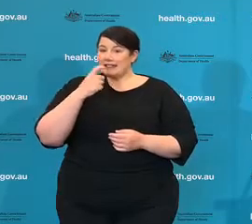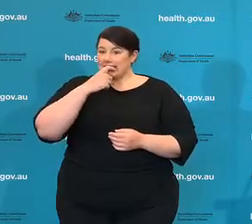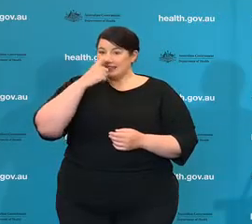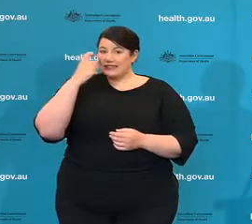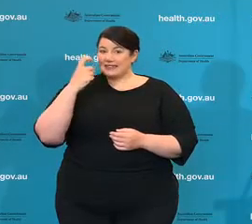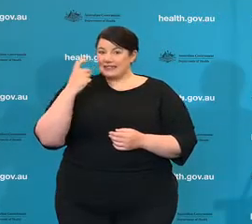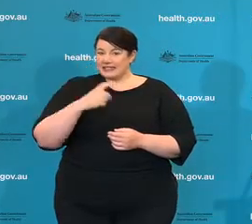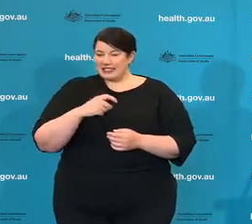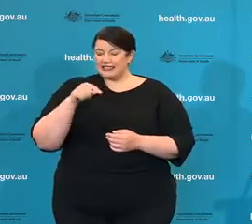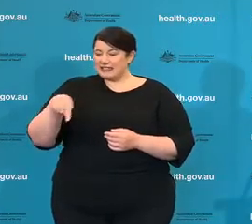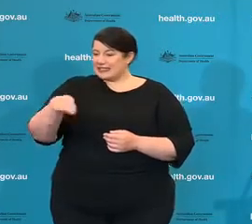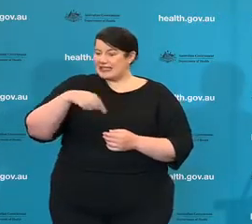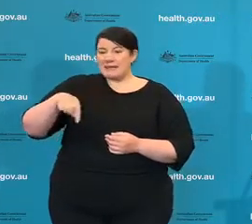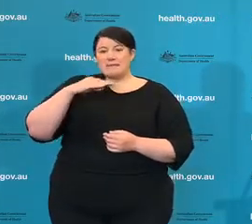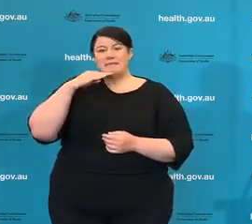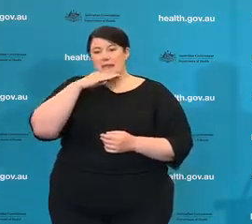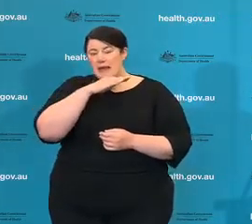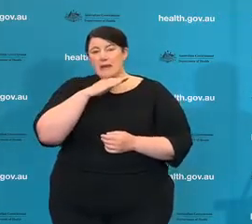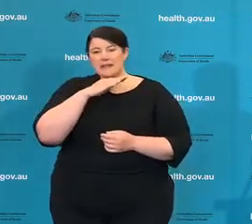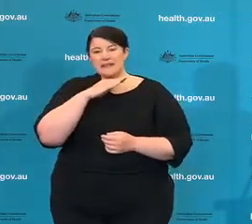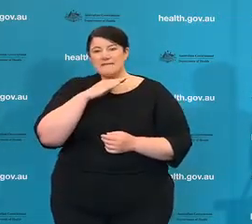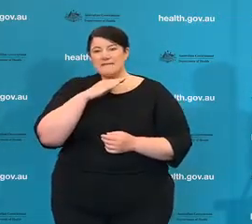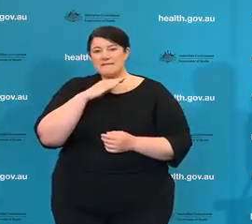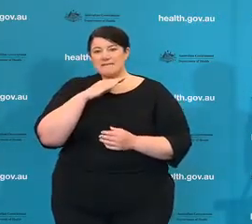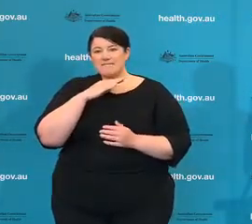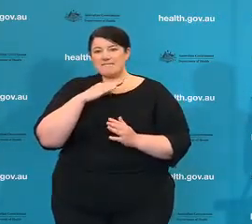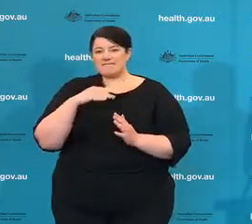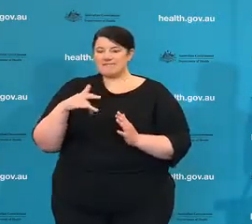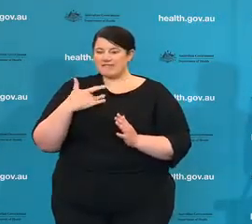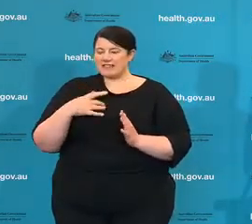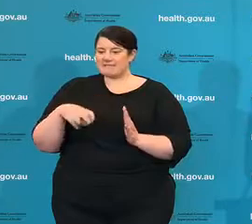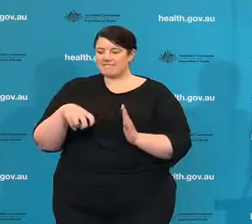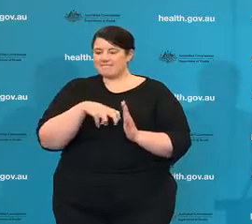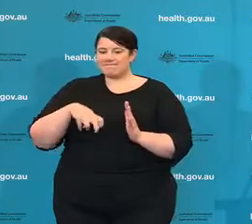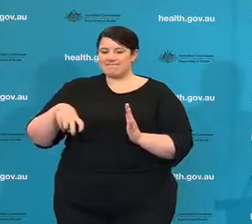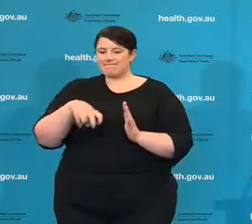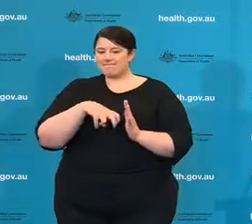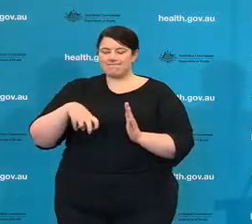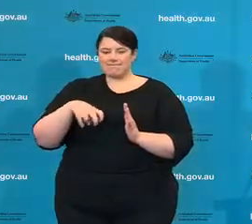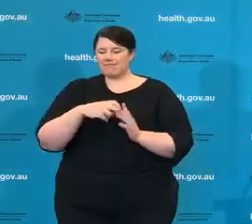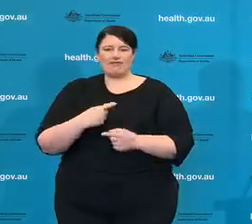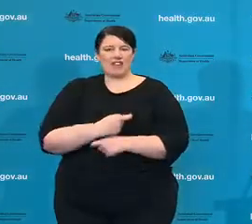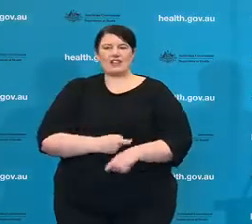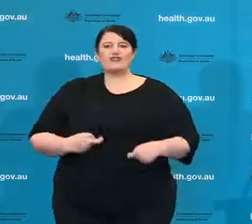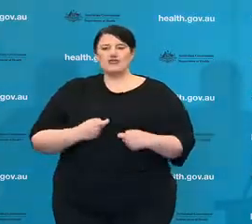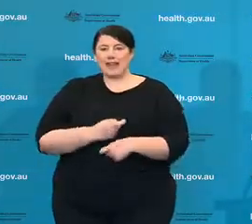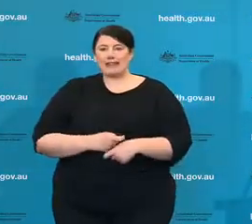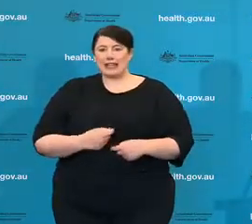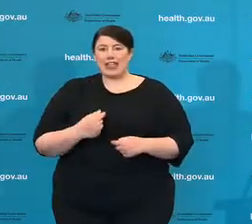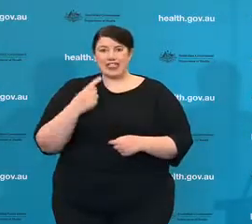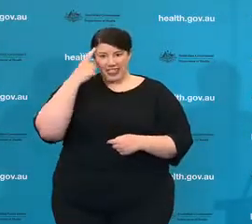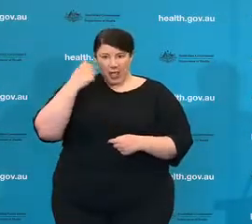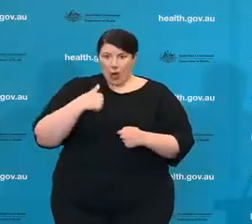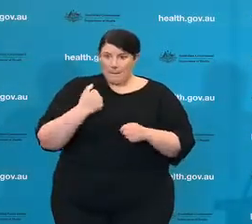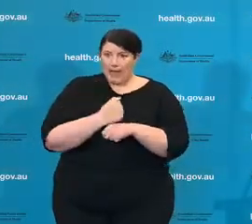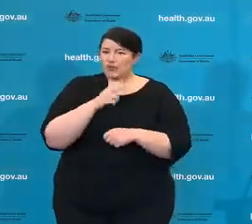down, and that many of them saw that advice as trivialising their experience. It wasn't intended to do that at